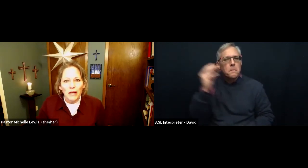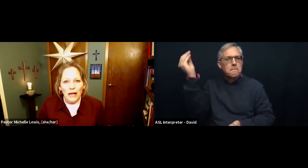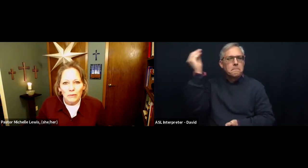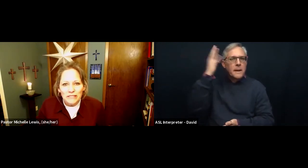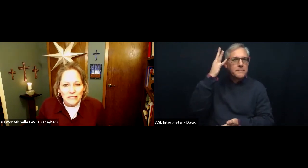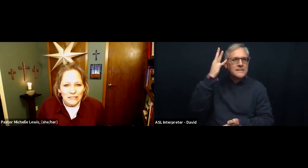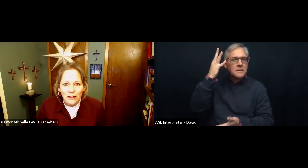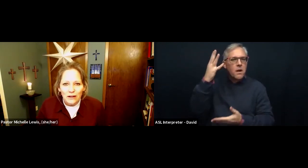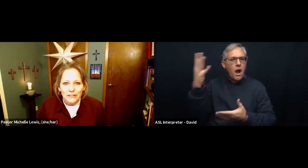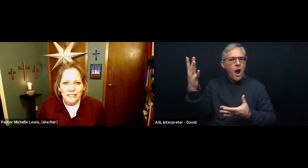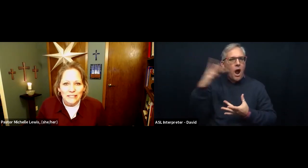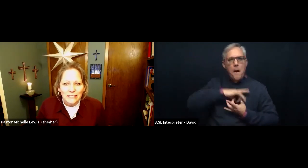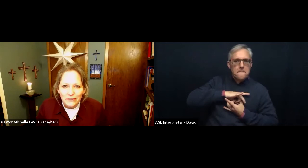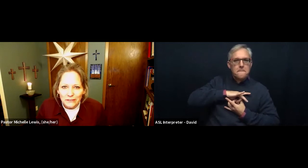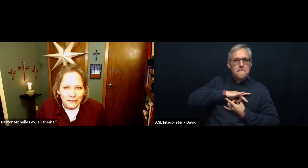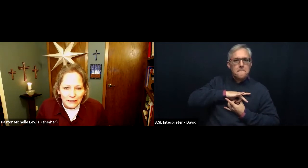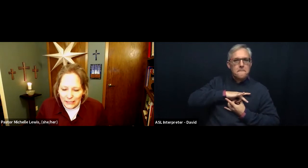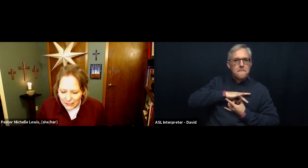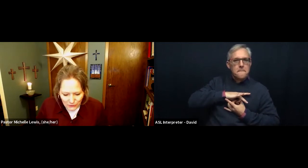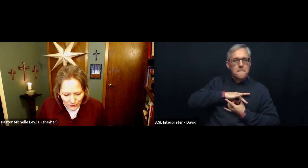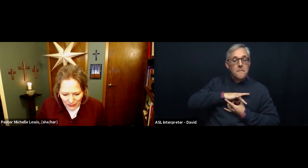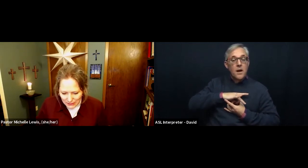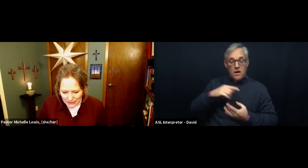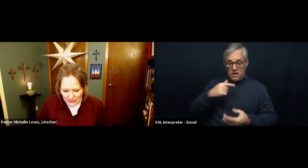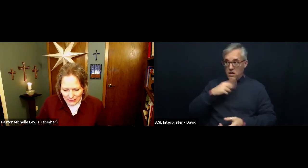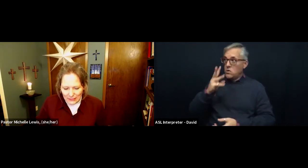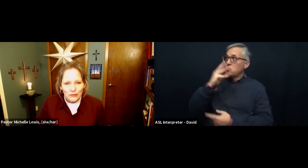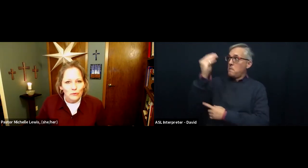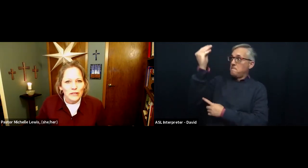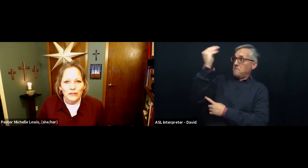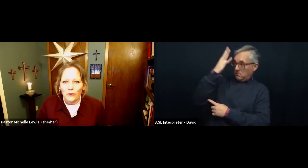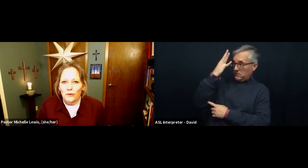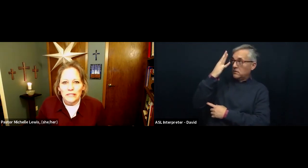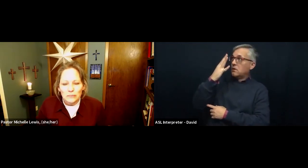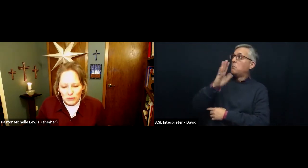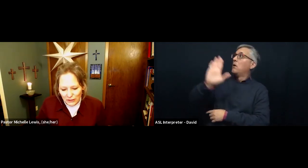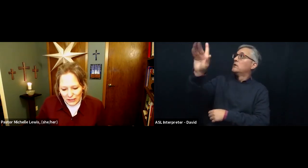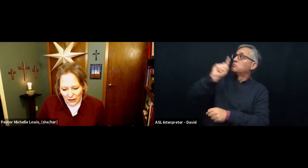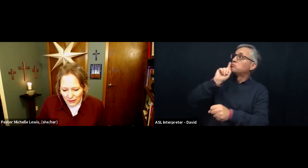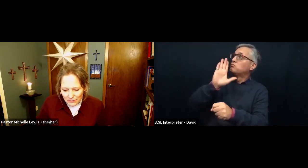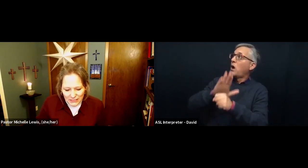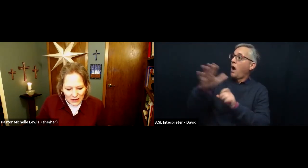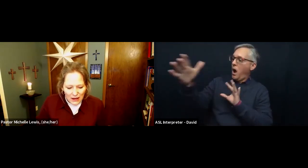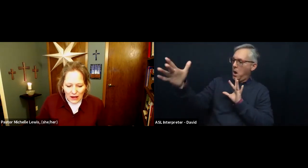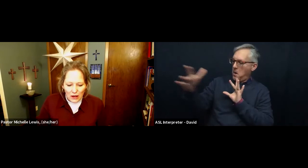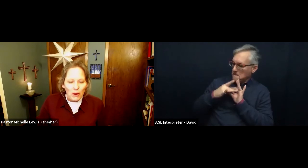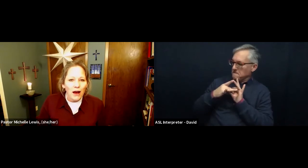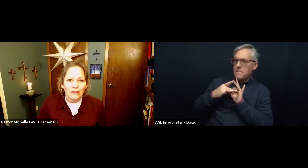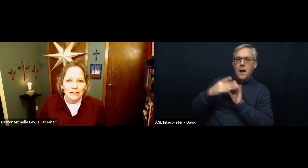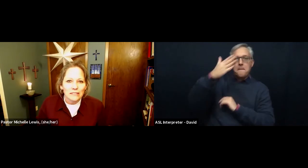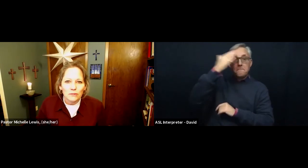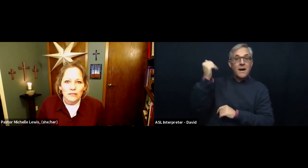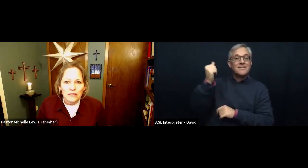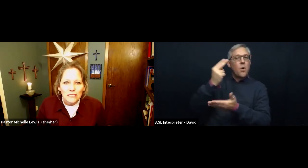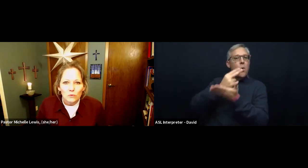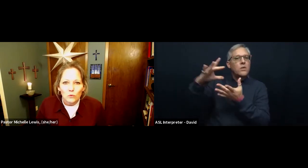Those promises are sealed into us when the Holy Spirit comes upon